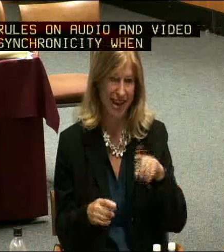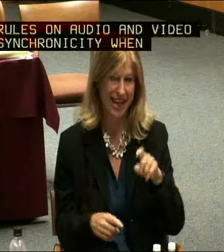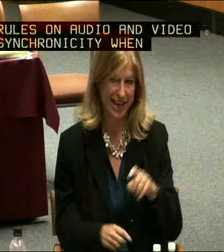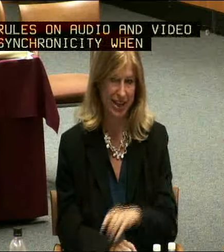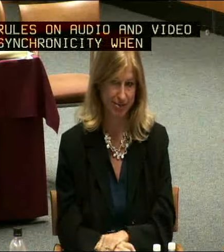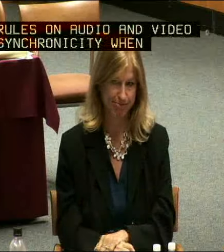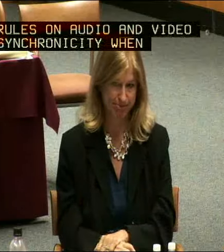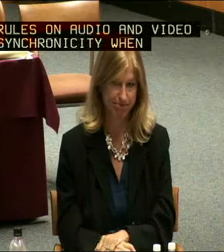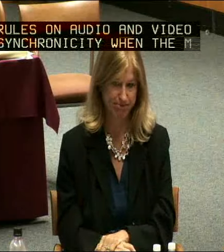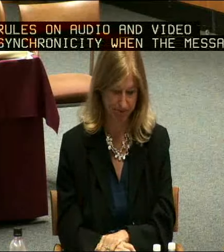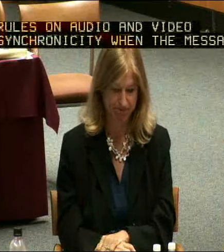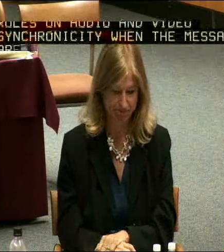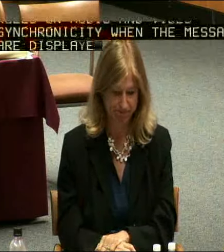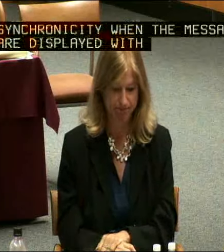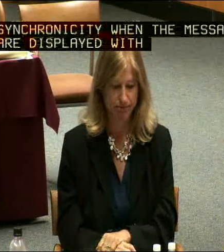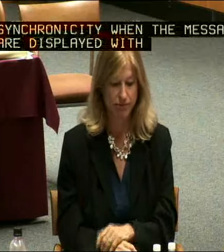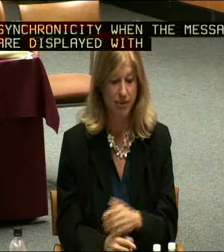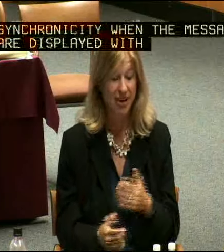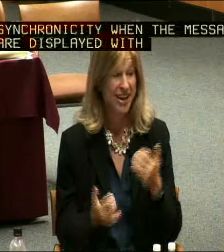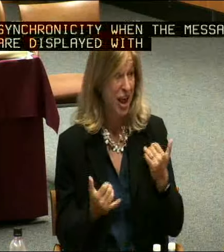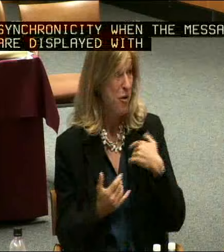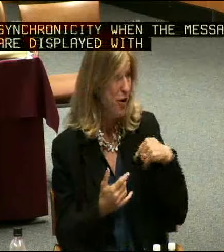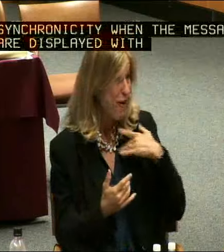this issue as it is needed.